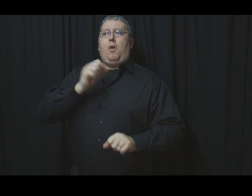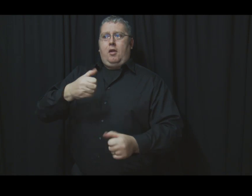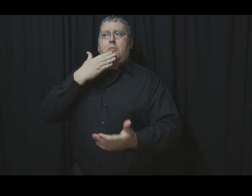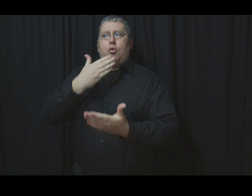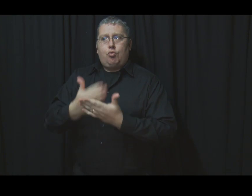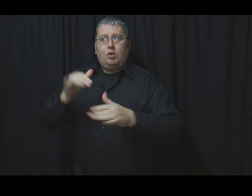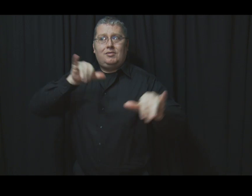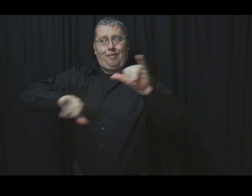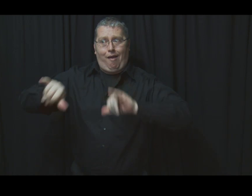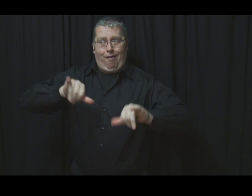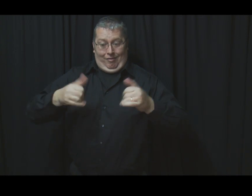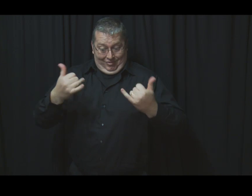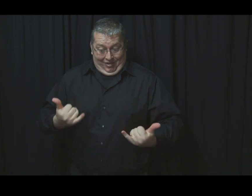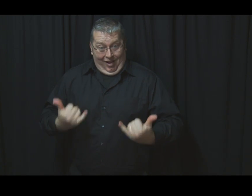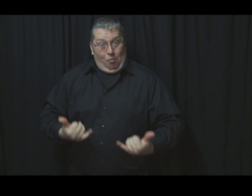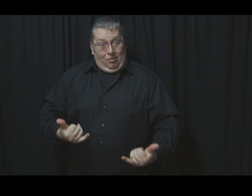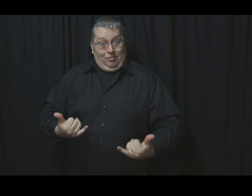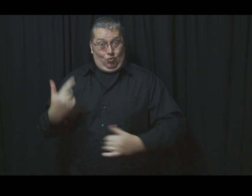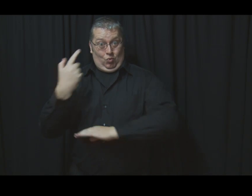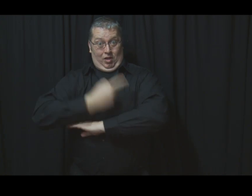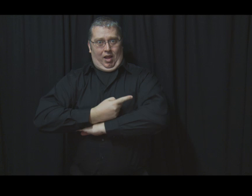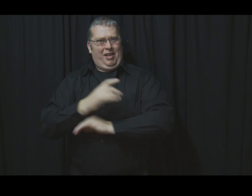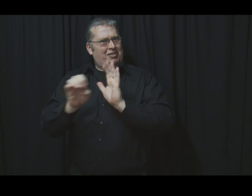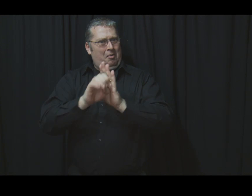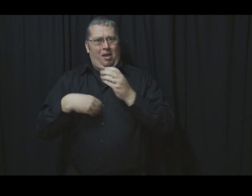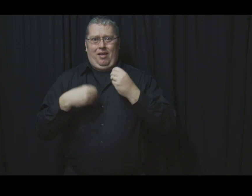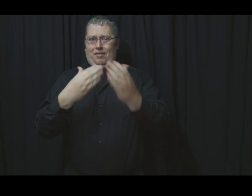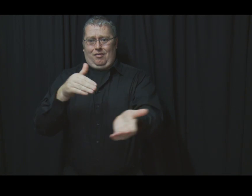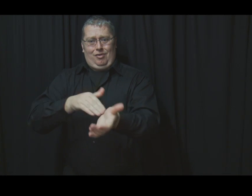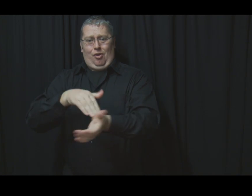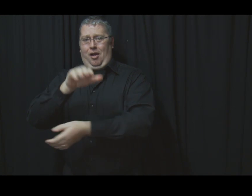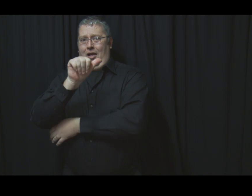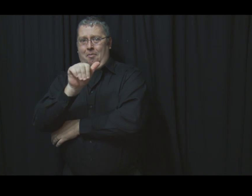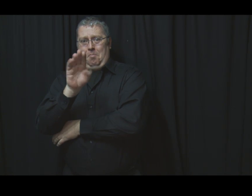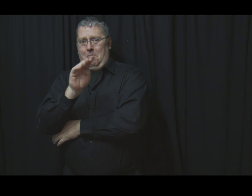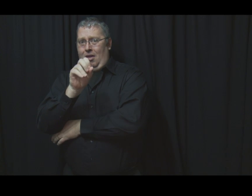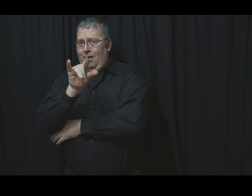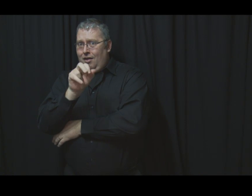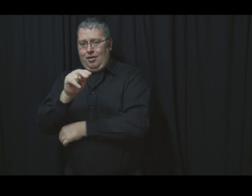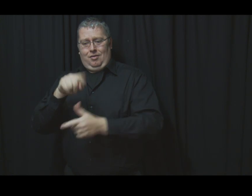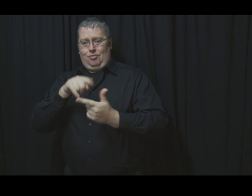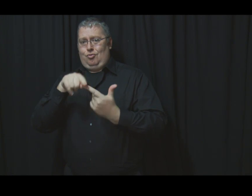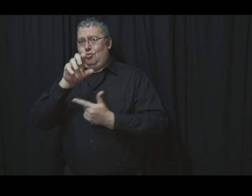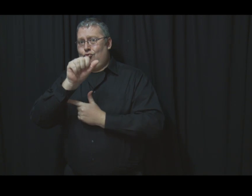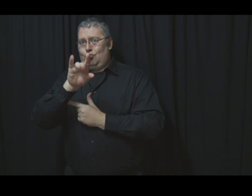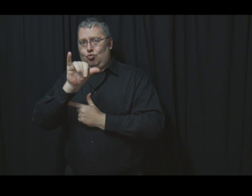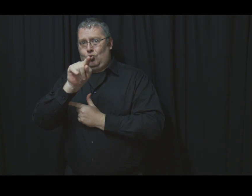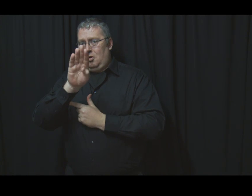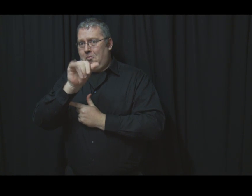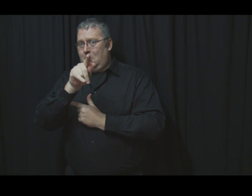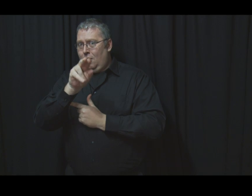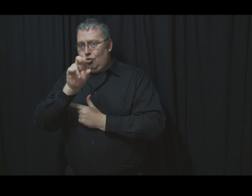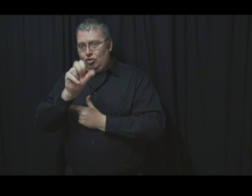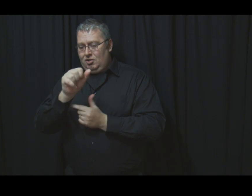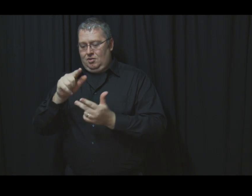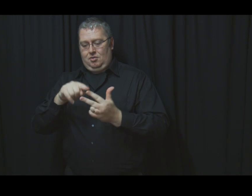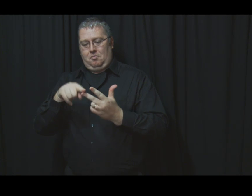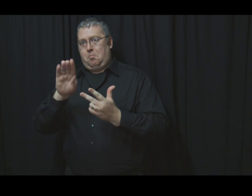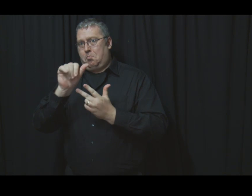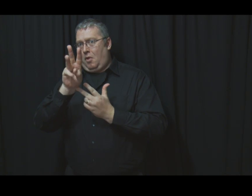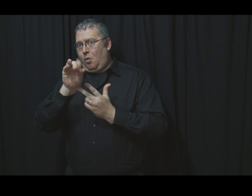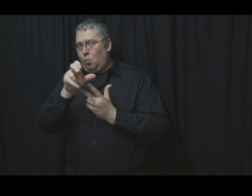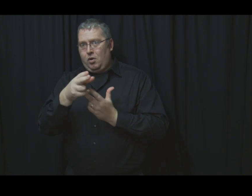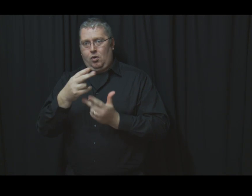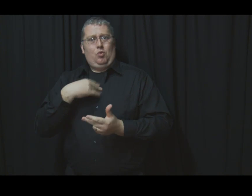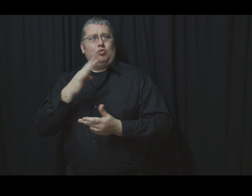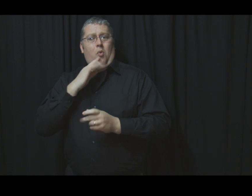in the present, as the examples I gave you of Dr. Demadian or Dr. Stuart Burgess or Dr. Fabich, and we can be investigating